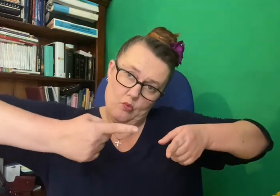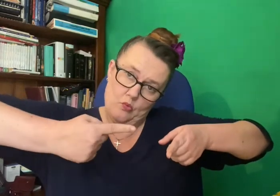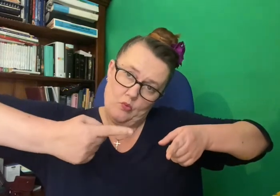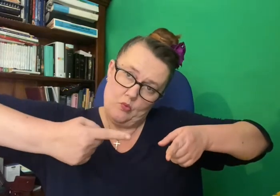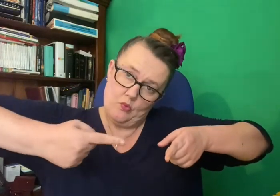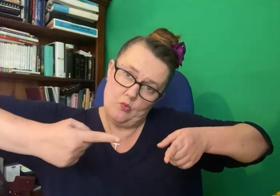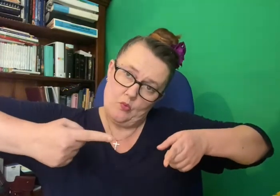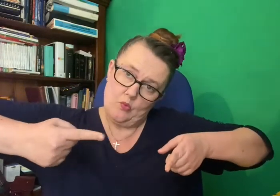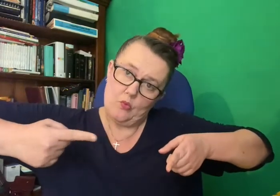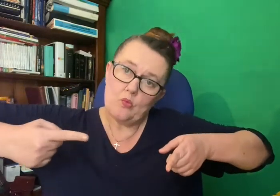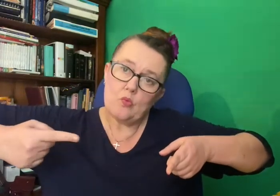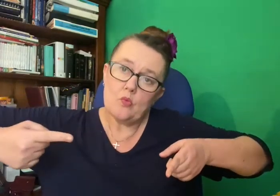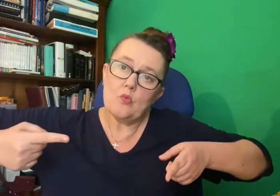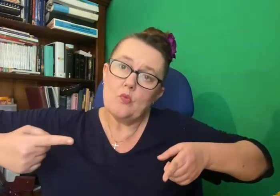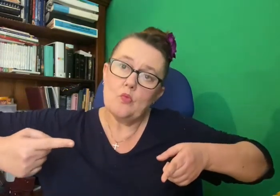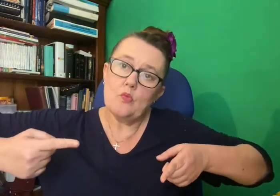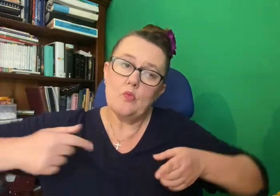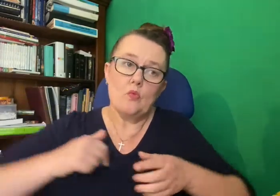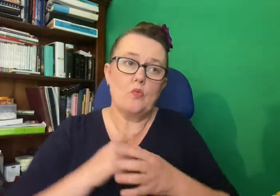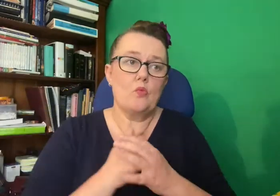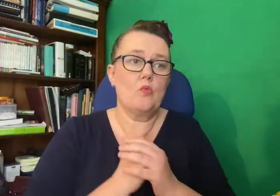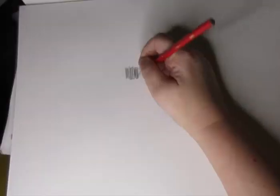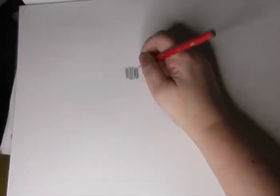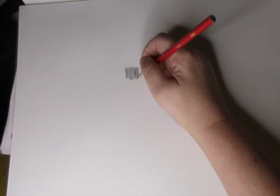and that will render a much better result.